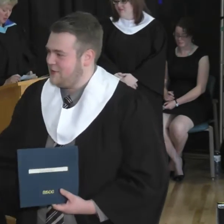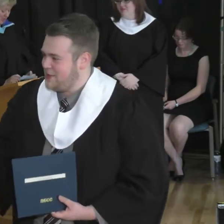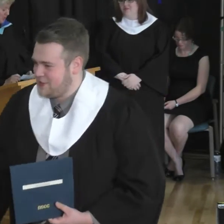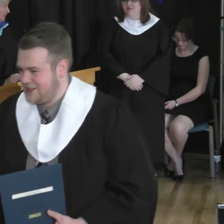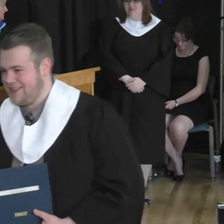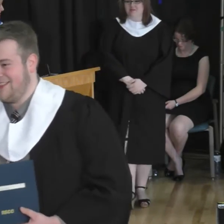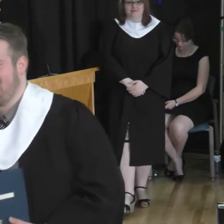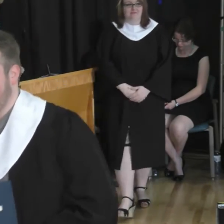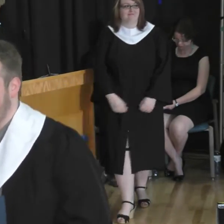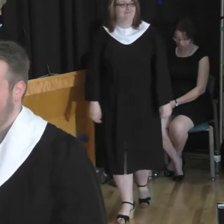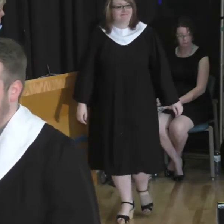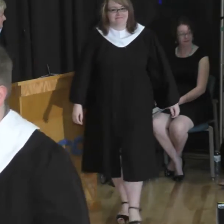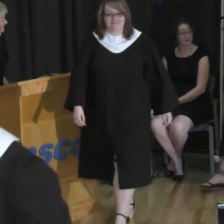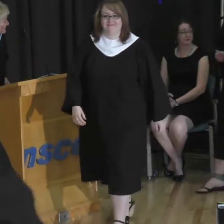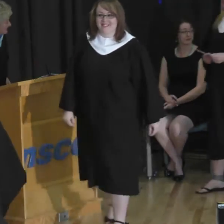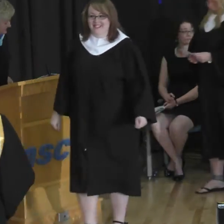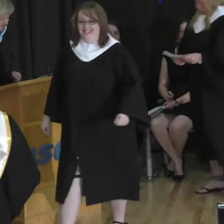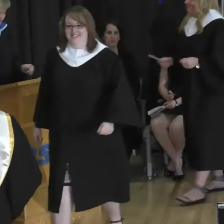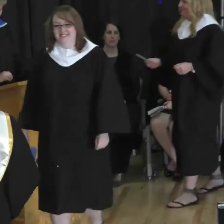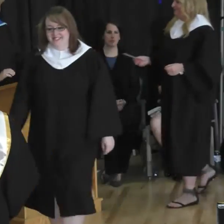Krista O'Donnell.